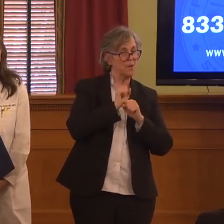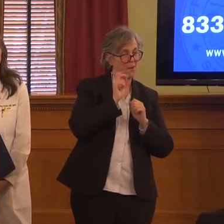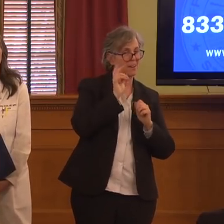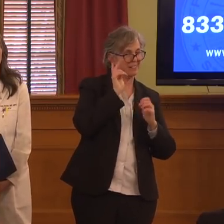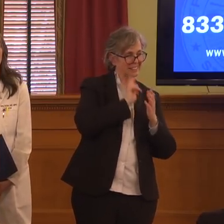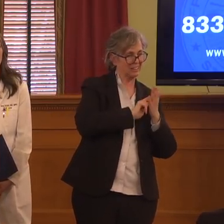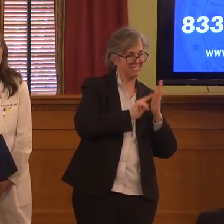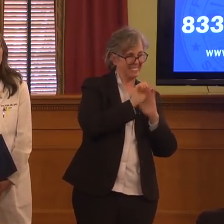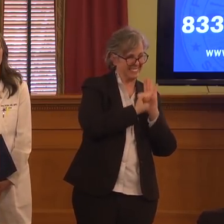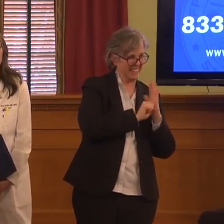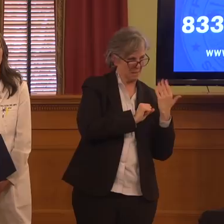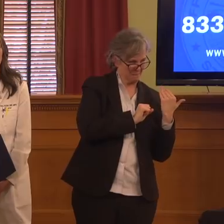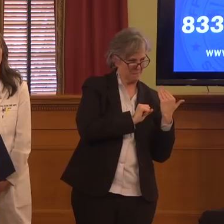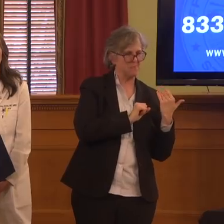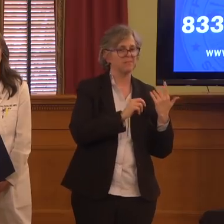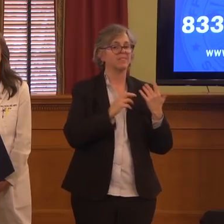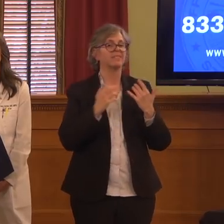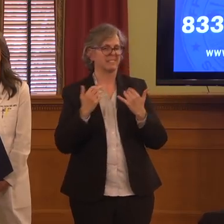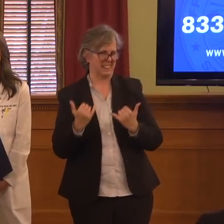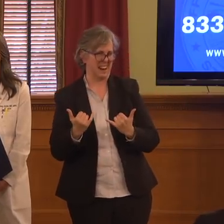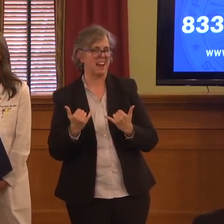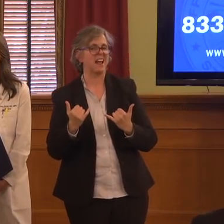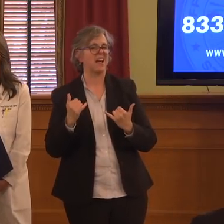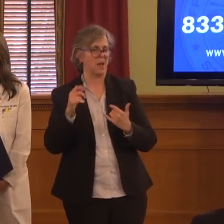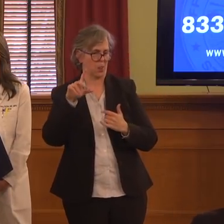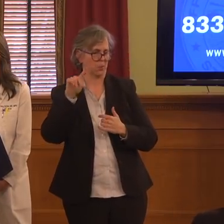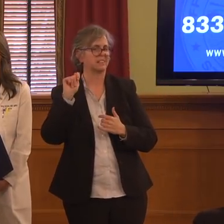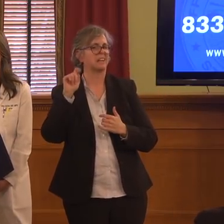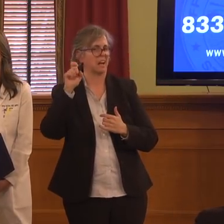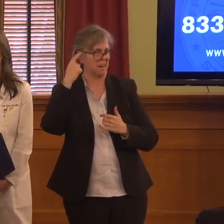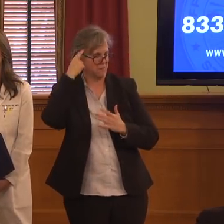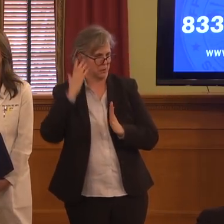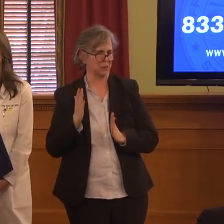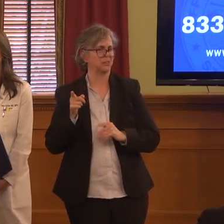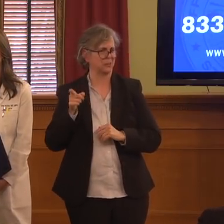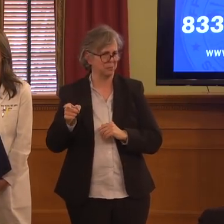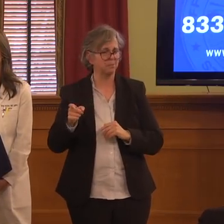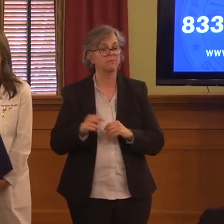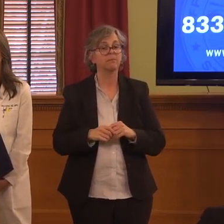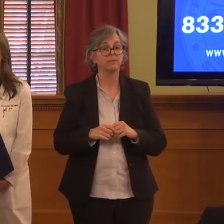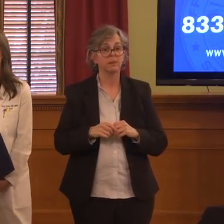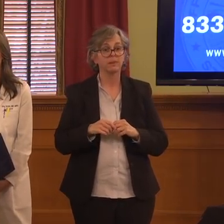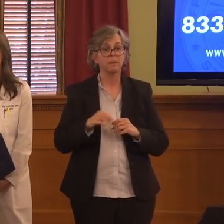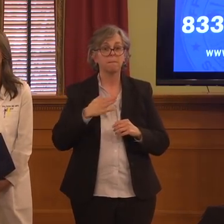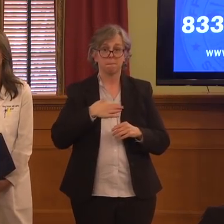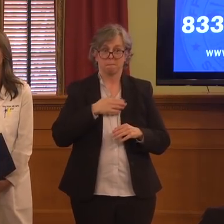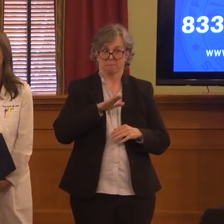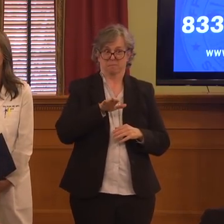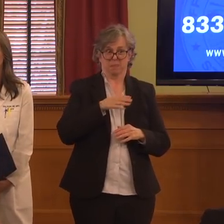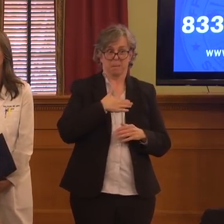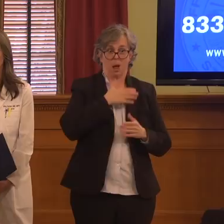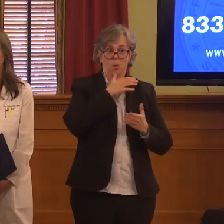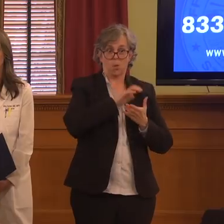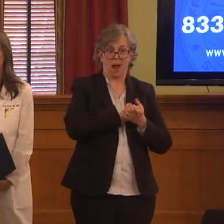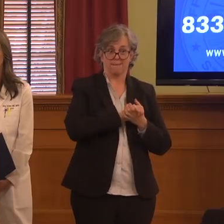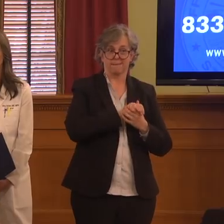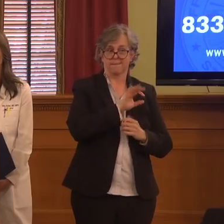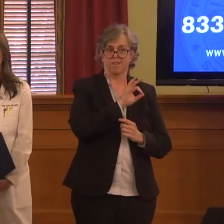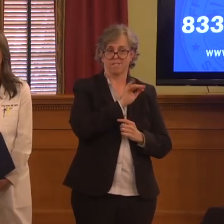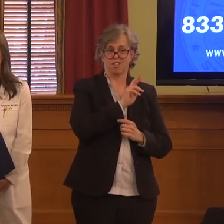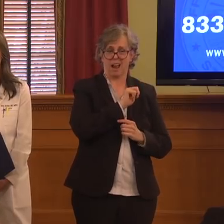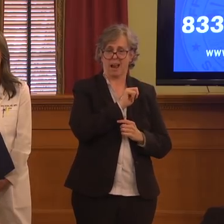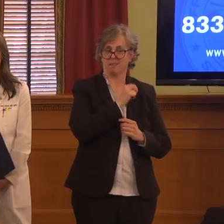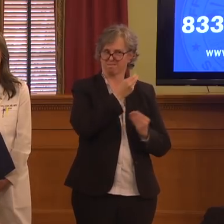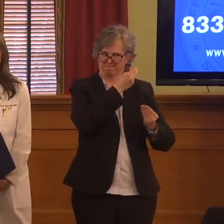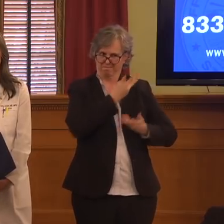vote. I plan on voting tomorrow. My wife Fran tells me she voted at 1 o'clock today. She went in the Greene County